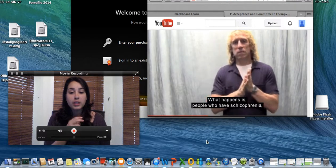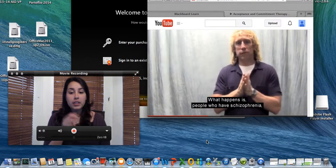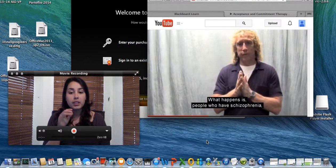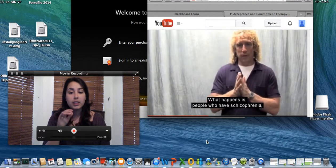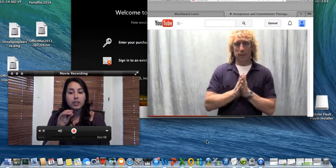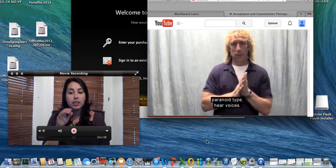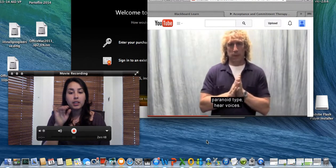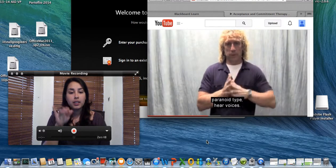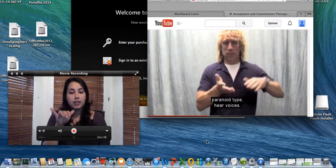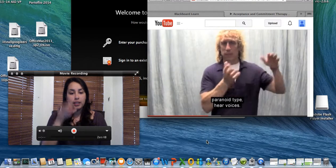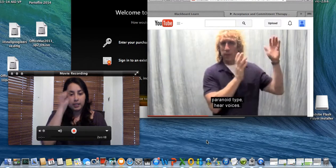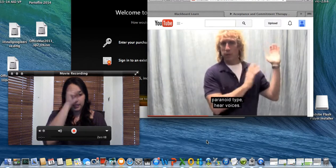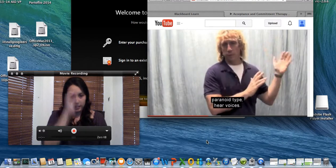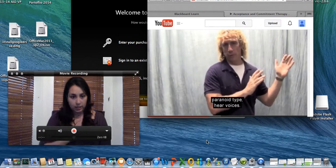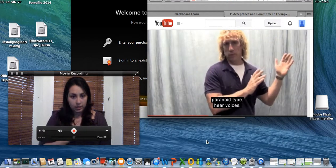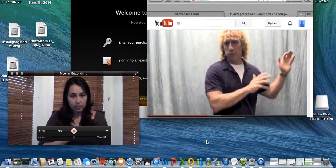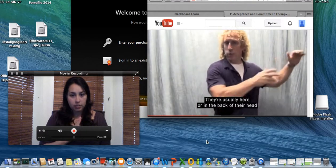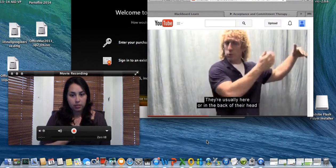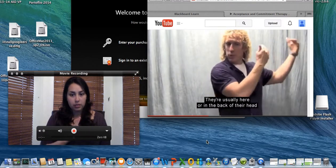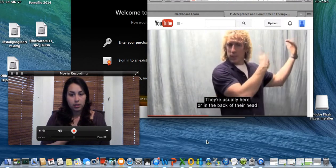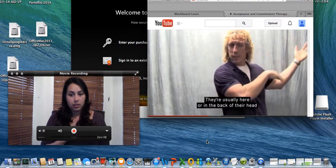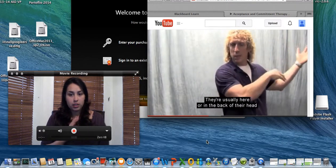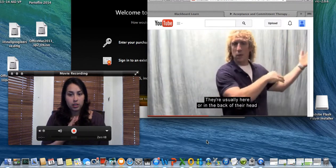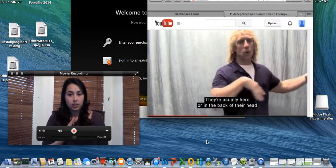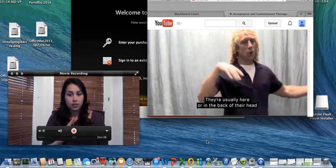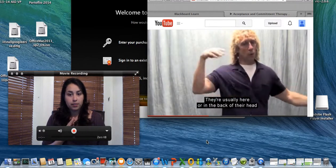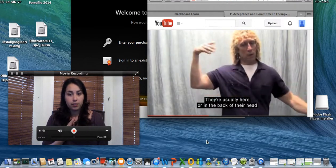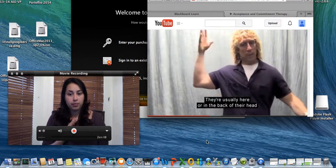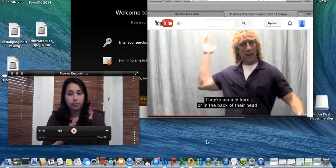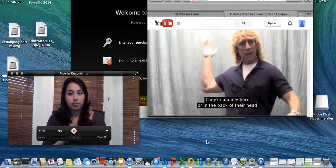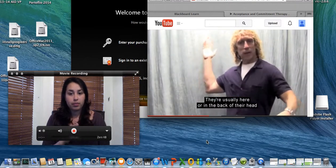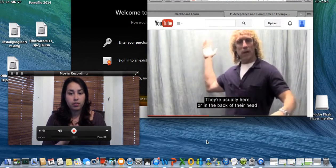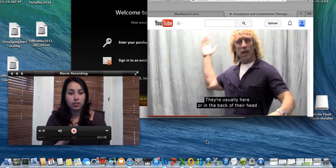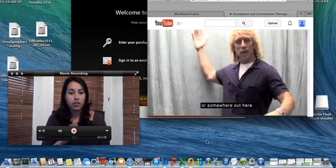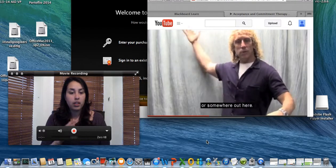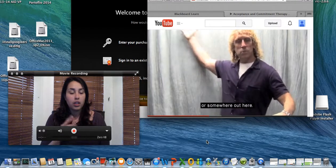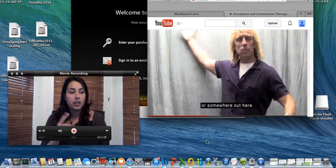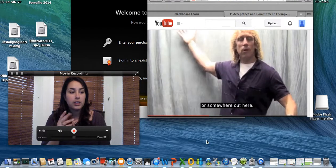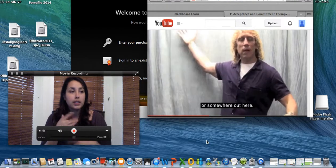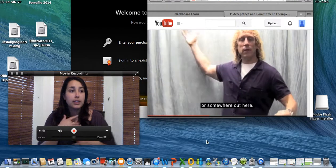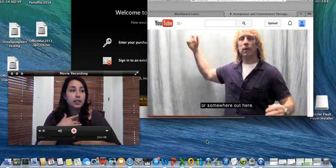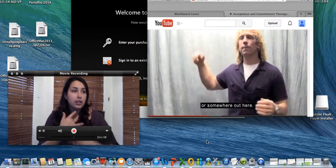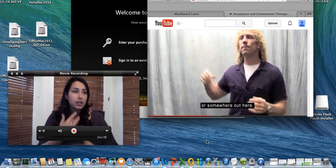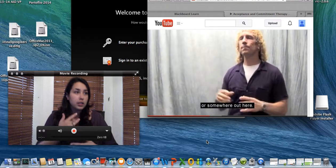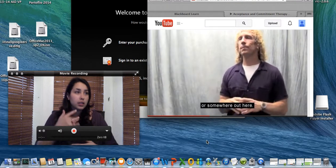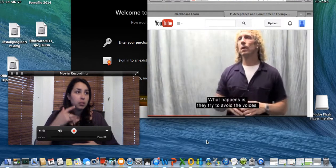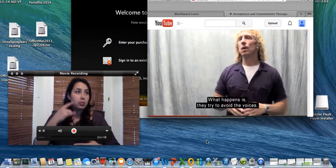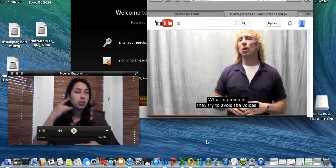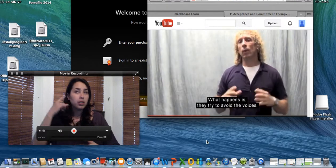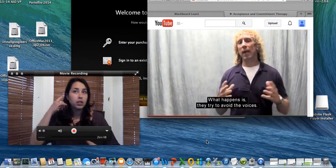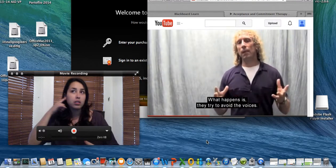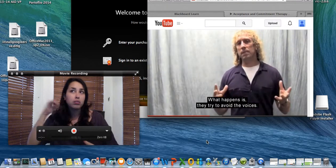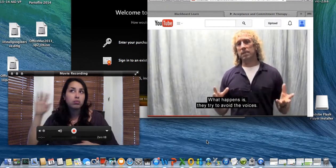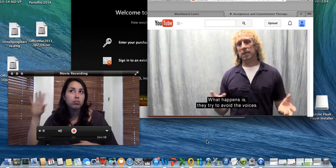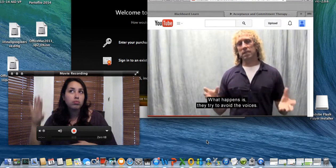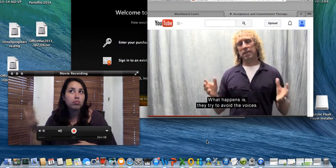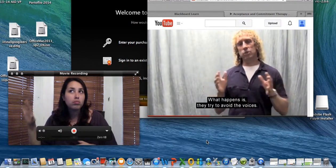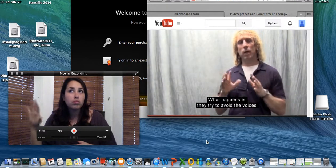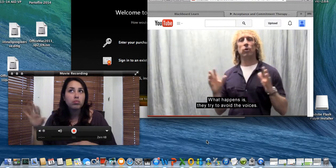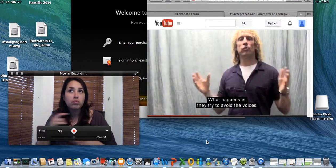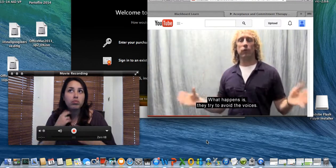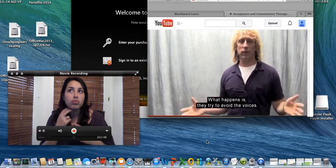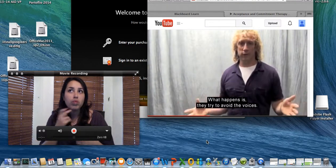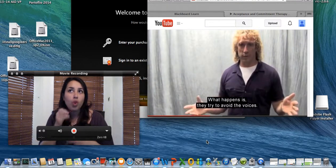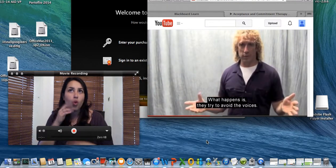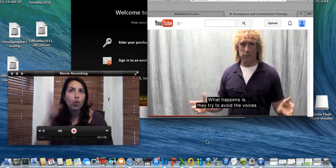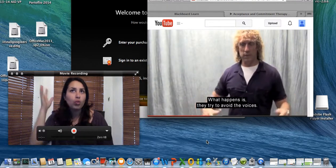who have schizophrenia and paranoid type hear voices. They're usually here or in the back of their head or somewhere out here. What happens is they